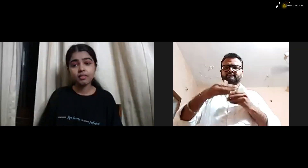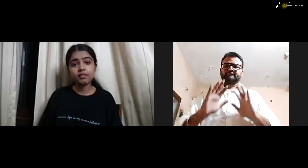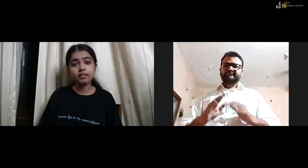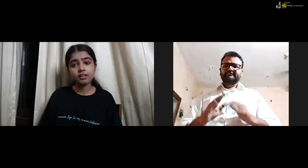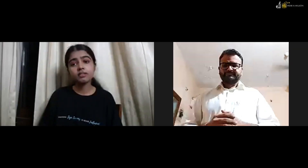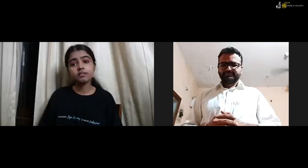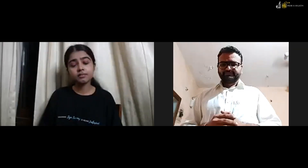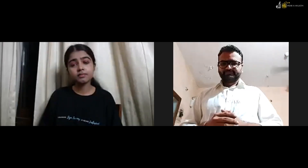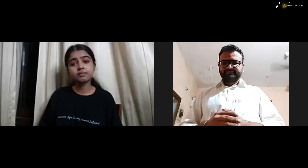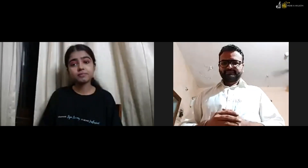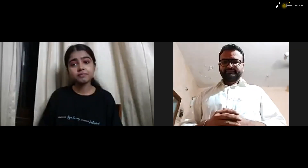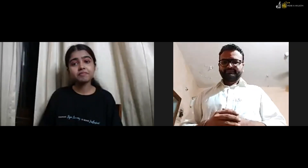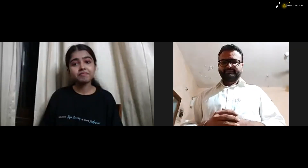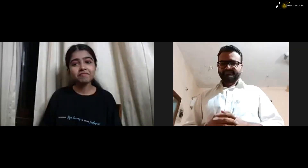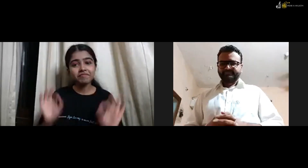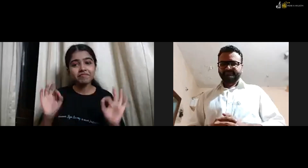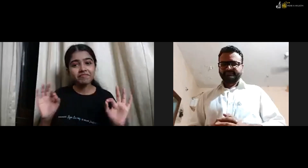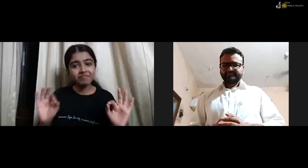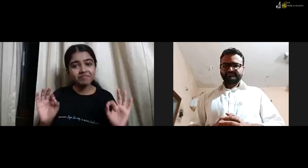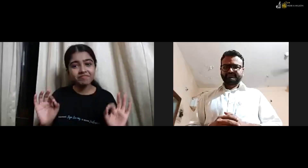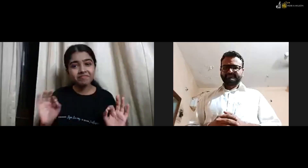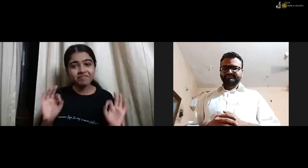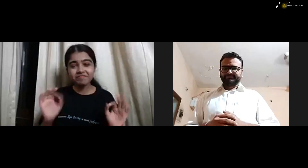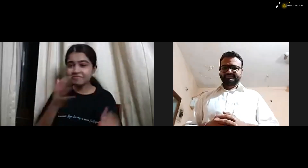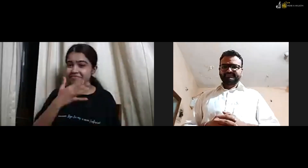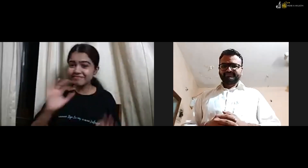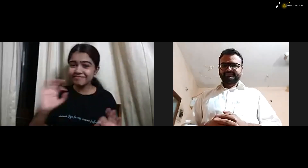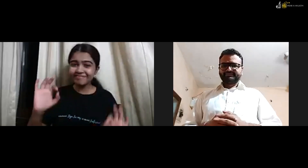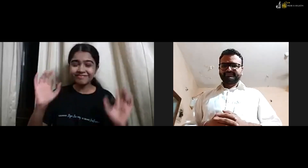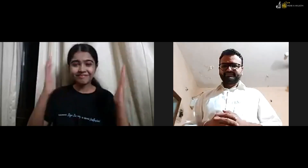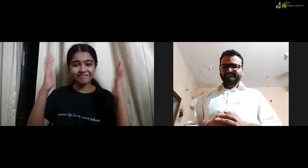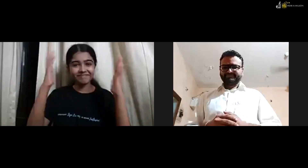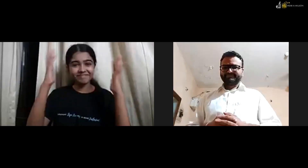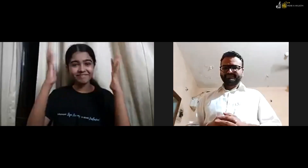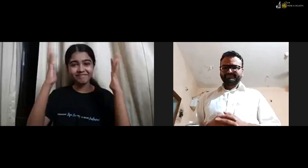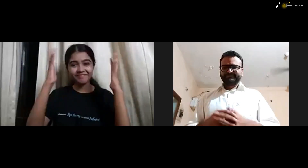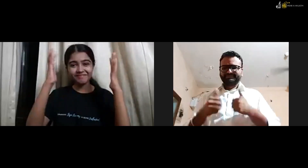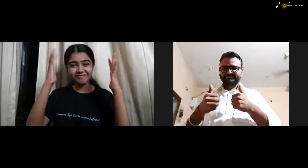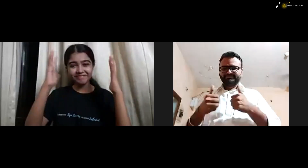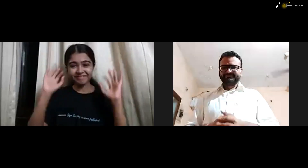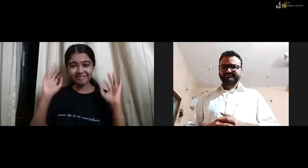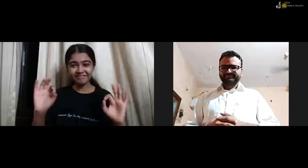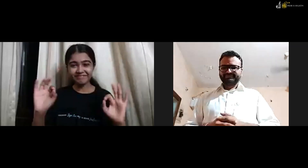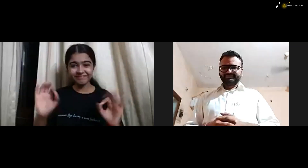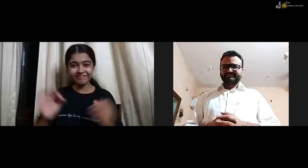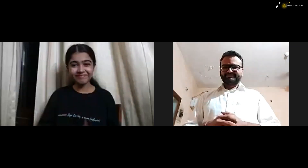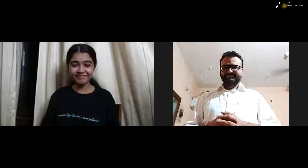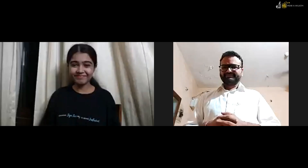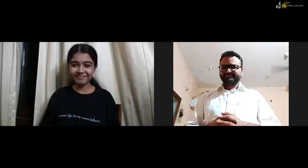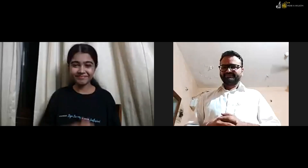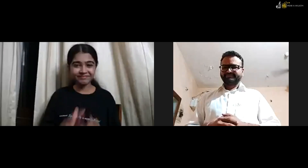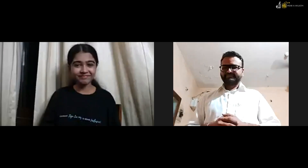So I've been involved in a school and I've been teaching deaf students. Wow, great. Waving